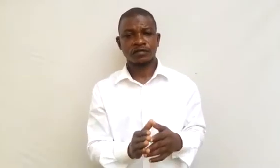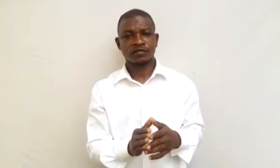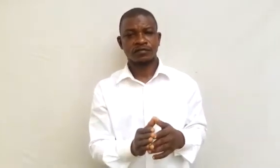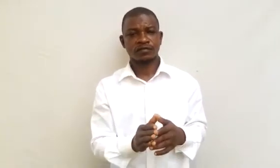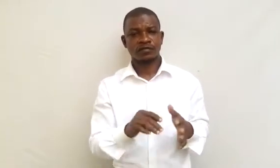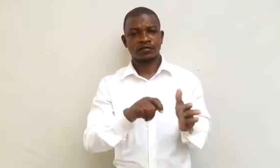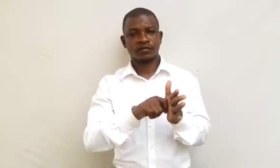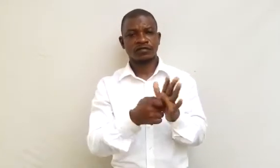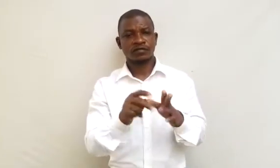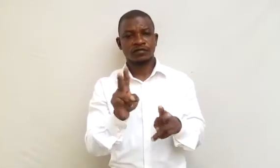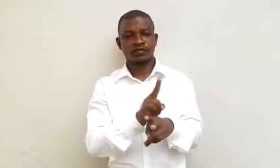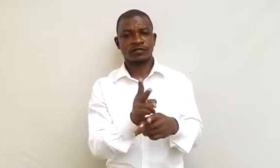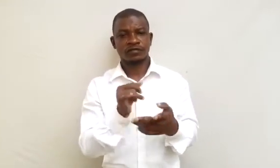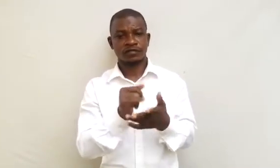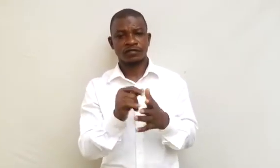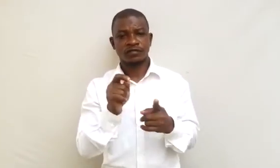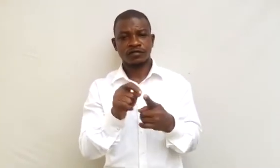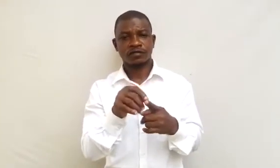Key vocabulary words and meaning.